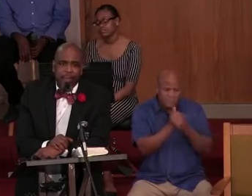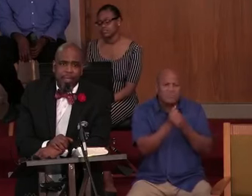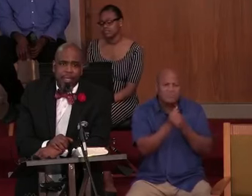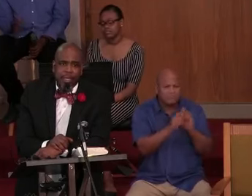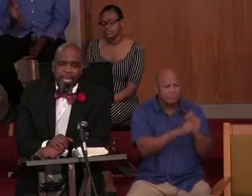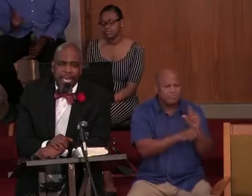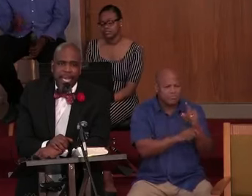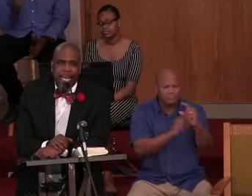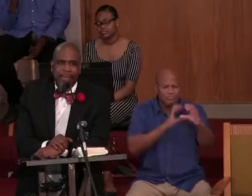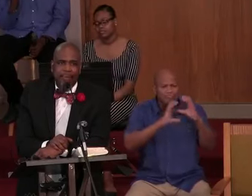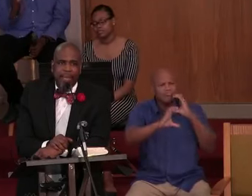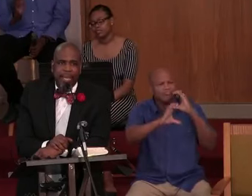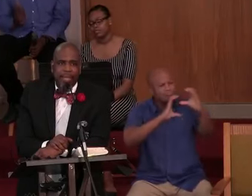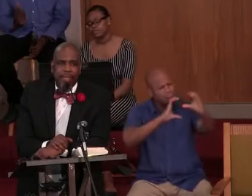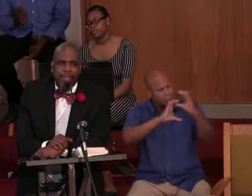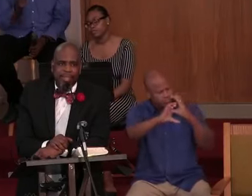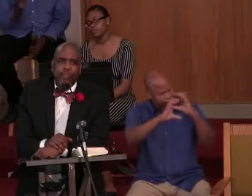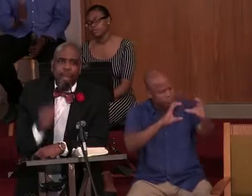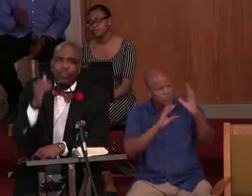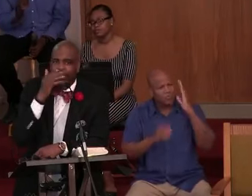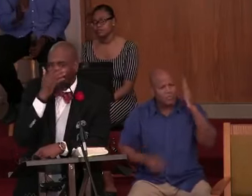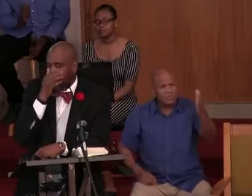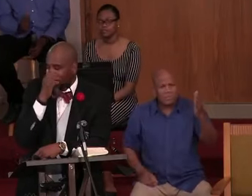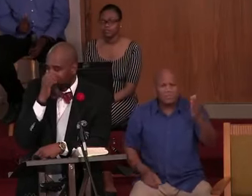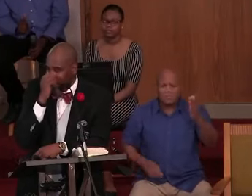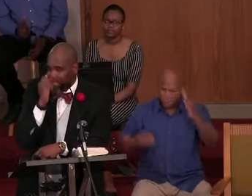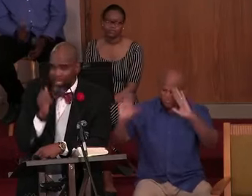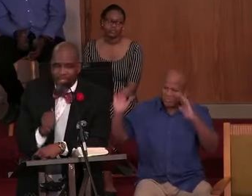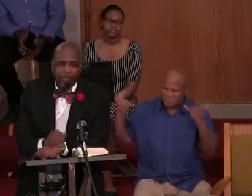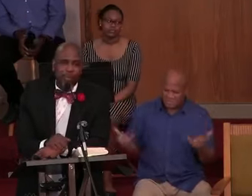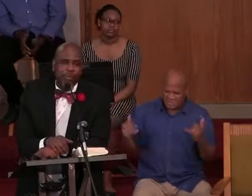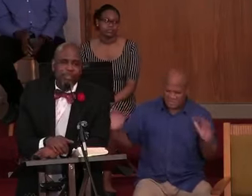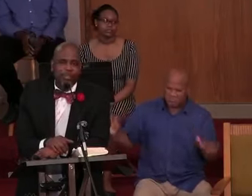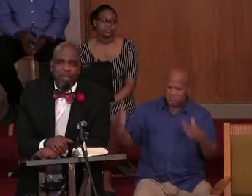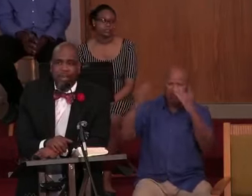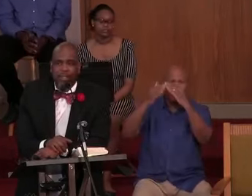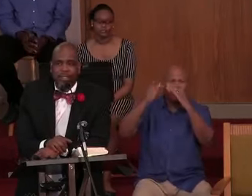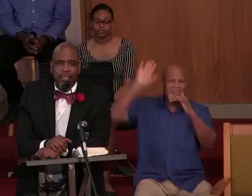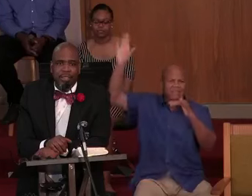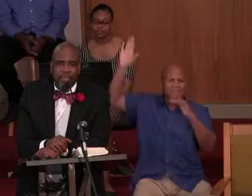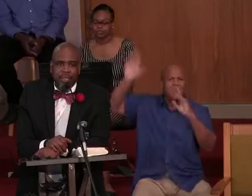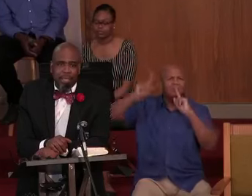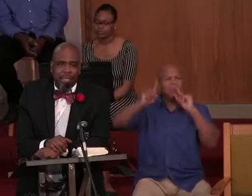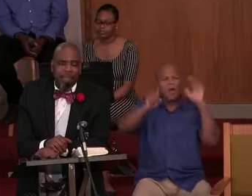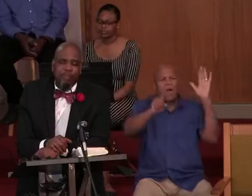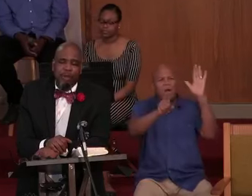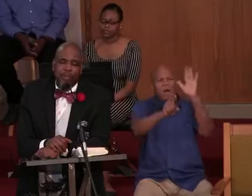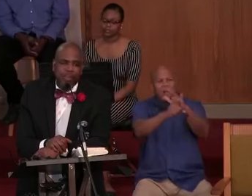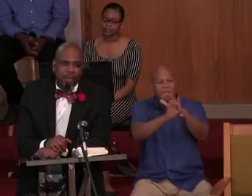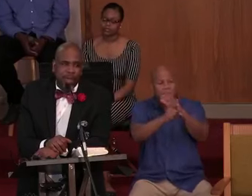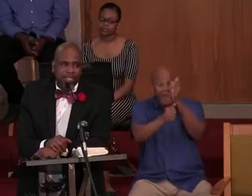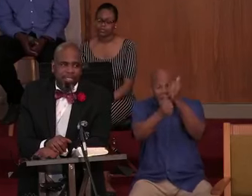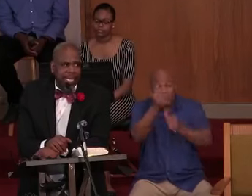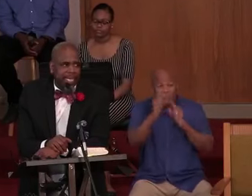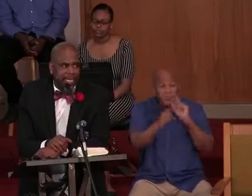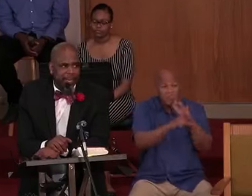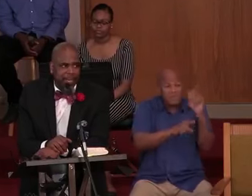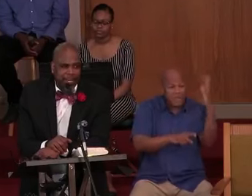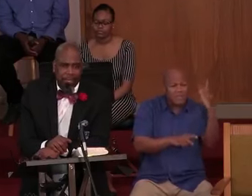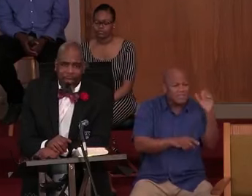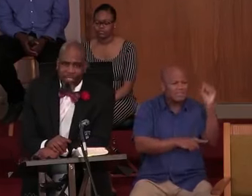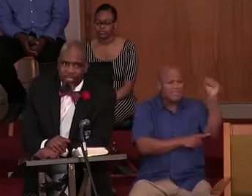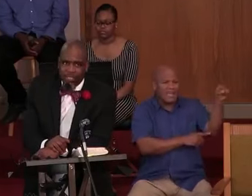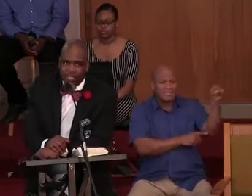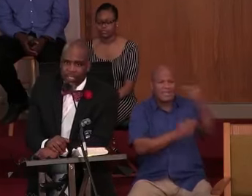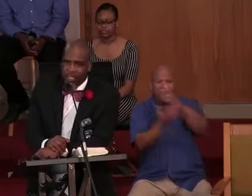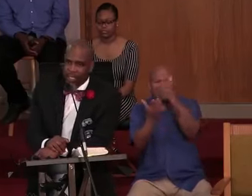Amen? Amen. This mountain is the promise of God. And every promise of God is a yea and amen